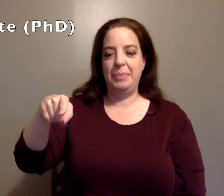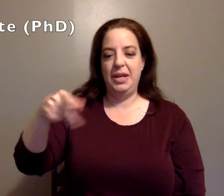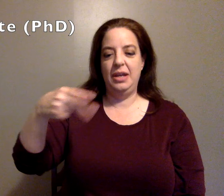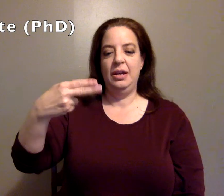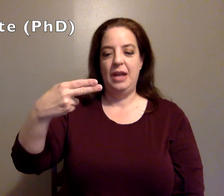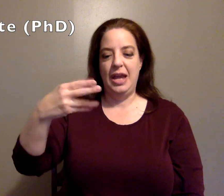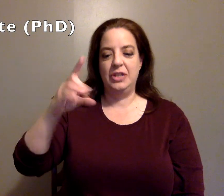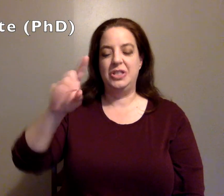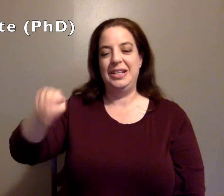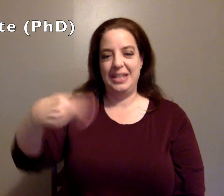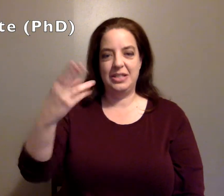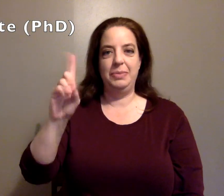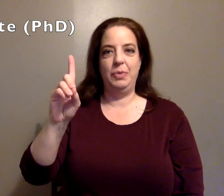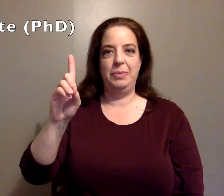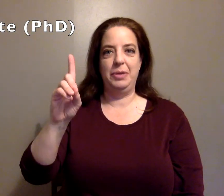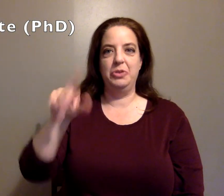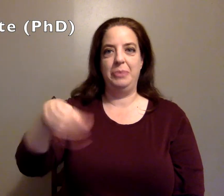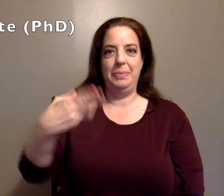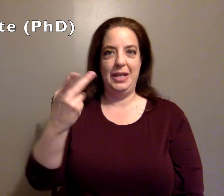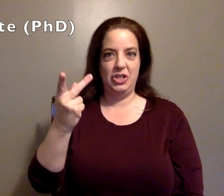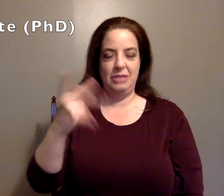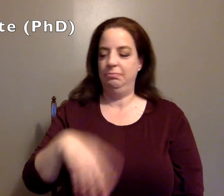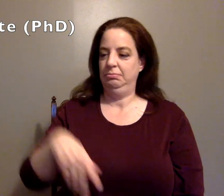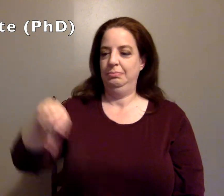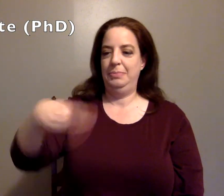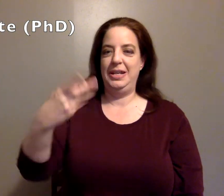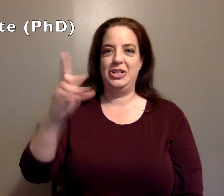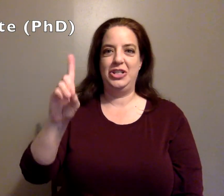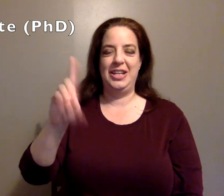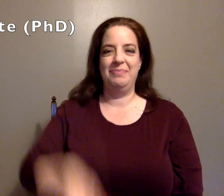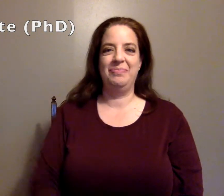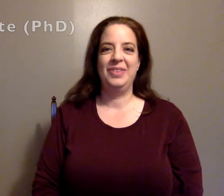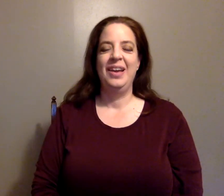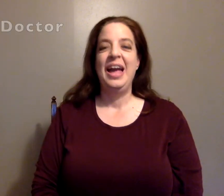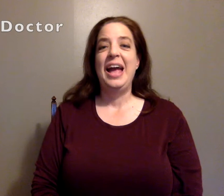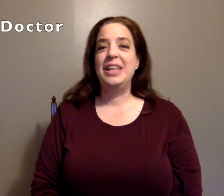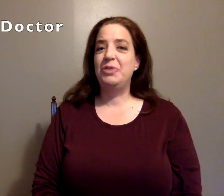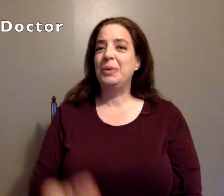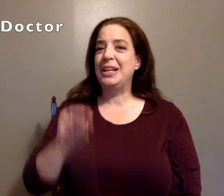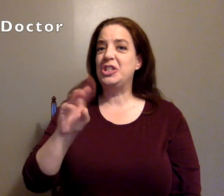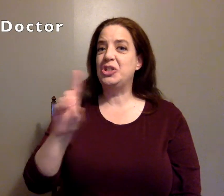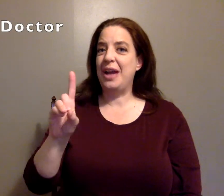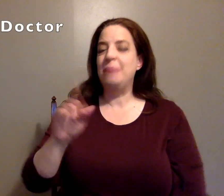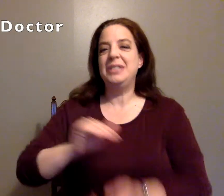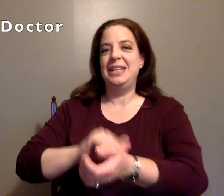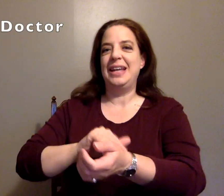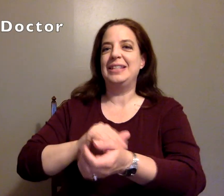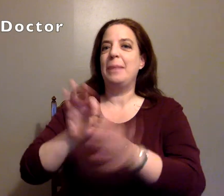PhD. It tends to be one big movement, PhD. And then if you wanted to get your MD, that is a